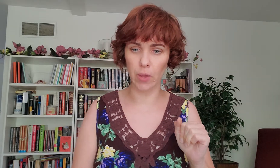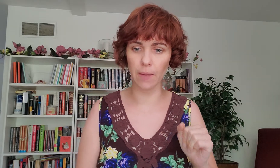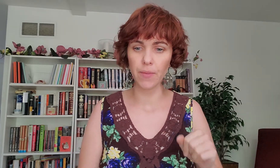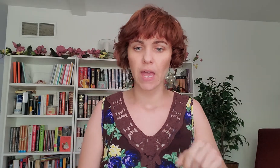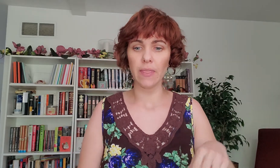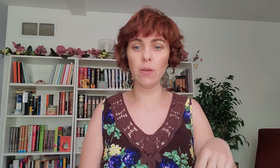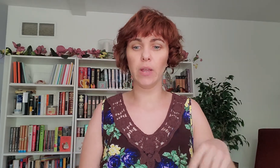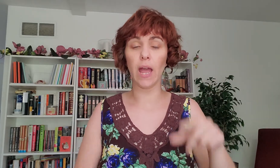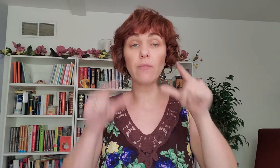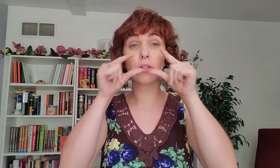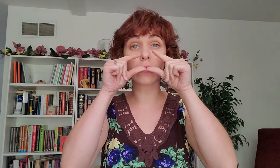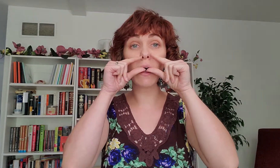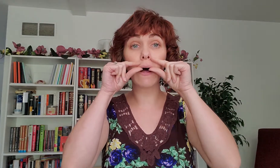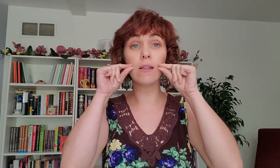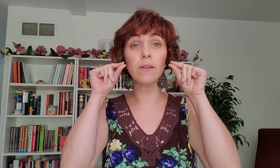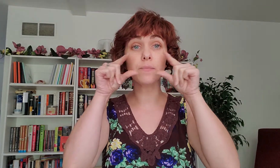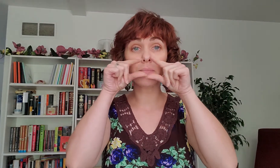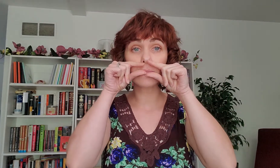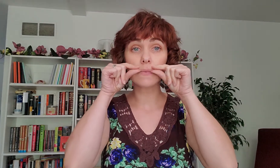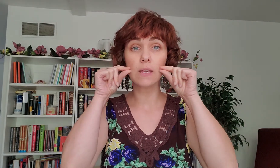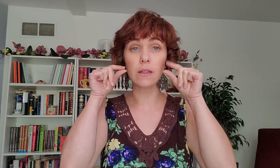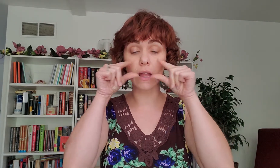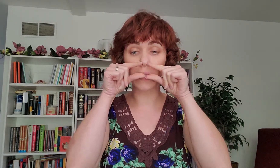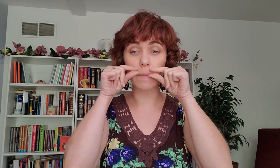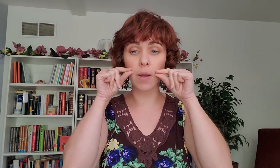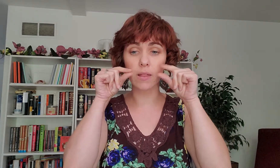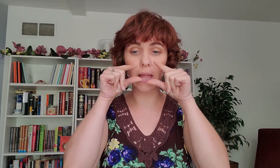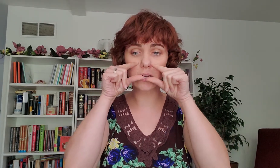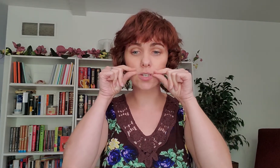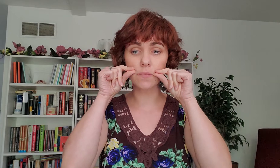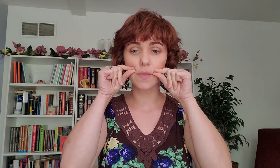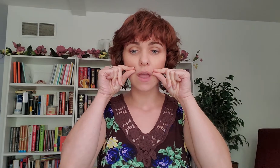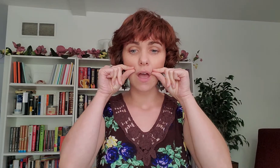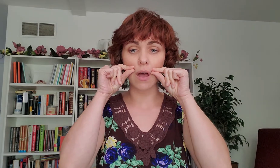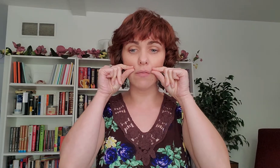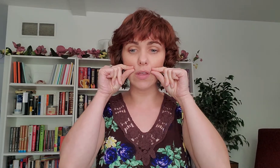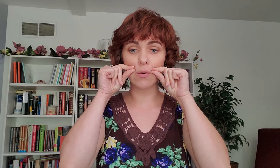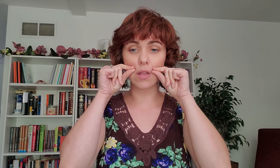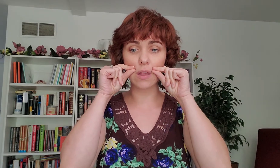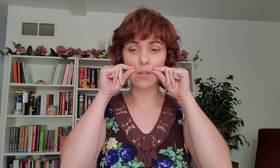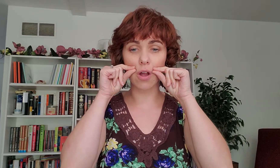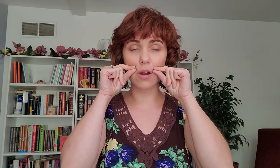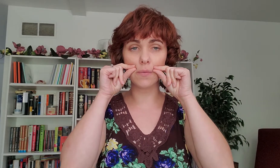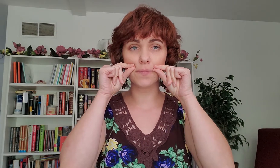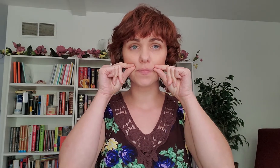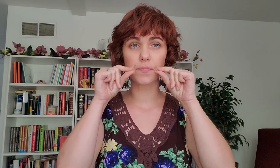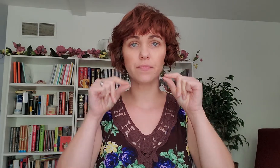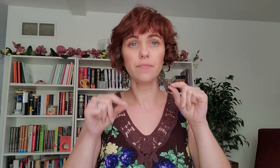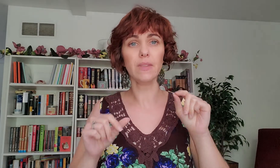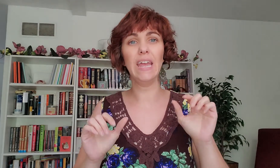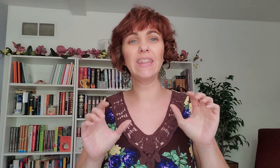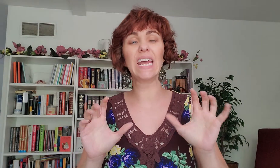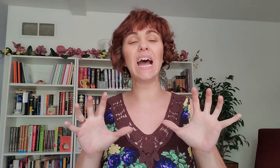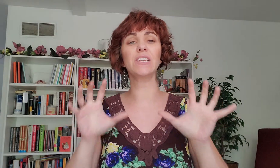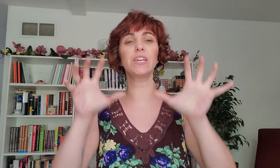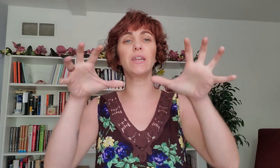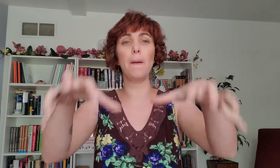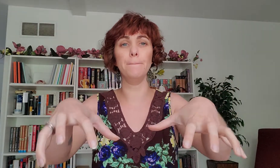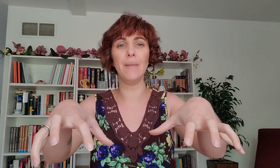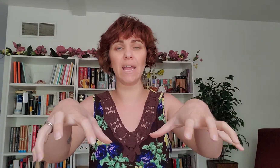can. Then we have Stalin. He's got that mustache of the USSR. And the Katyn